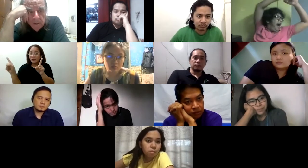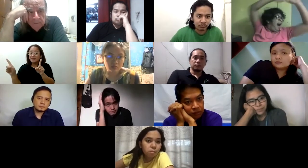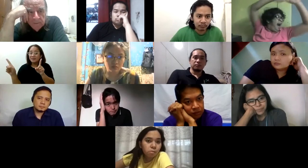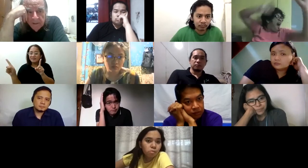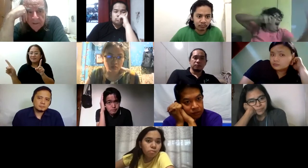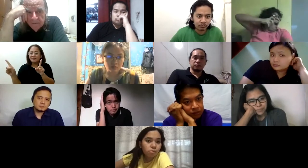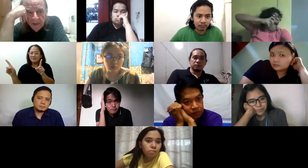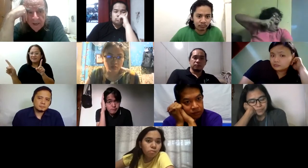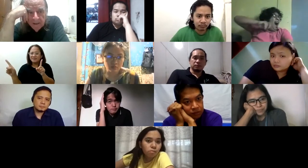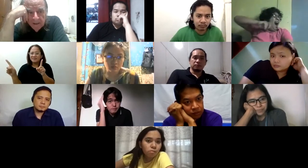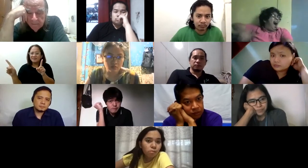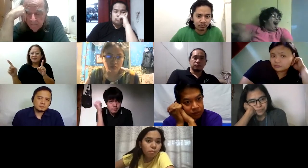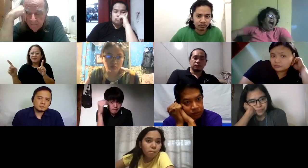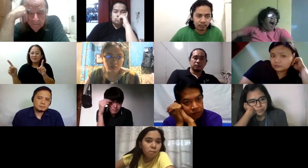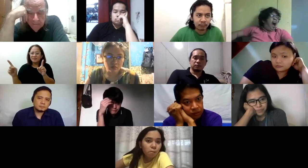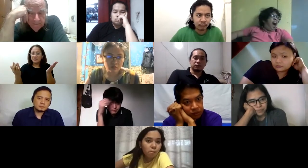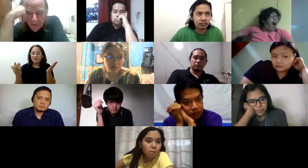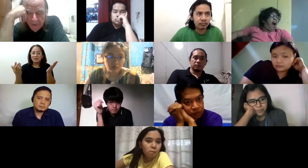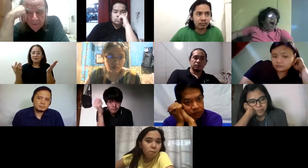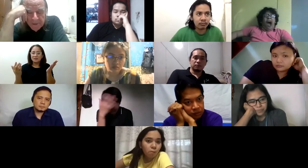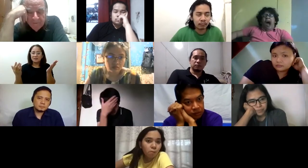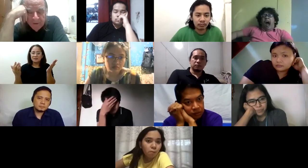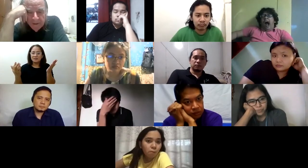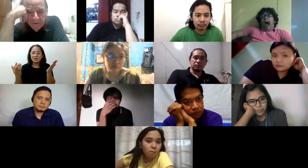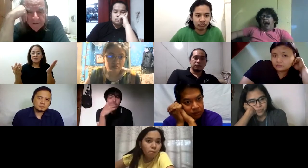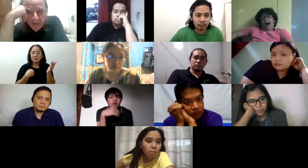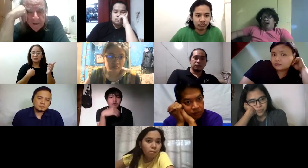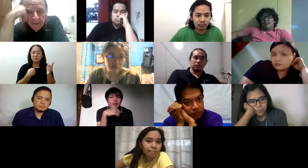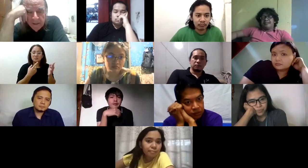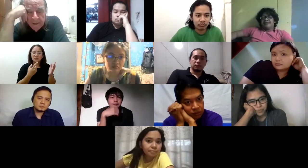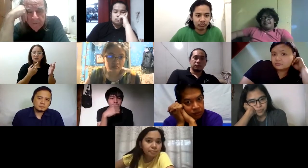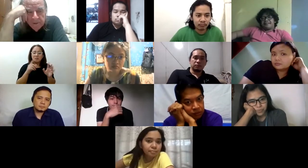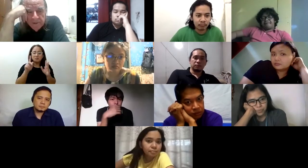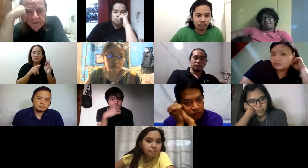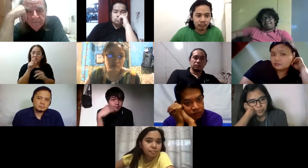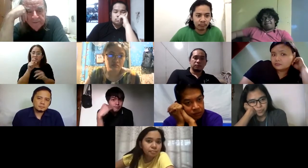then people just have to understand that the language is different.